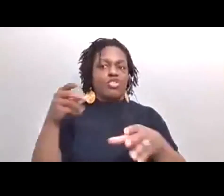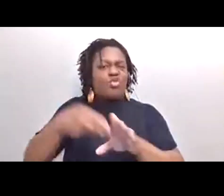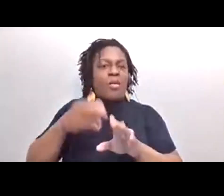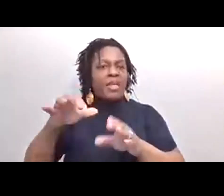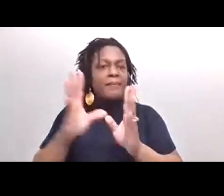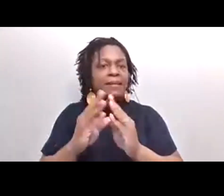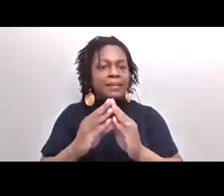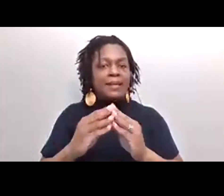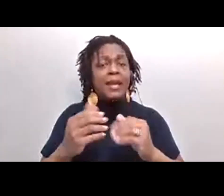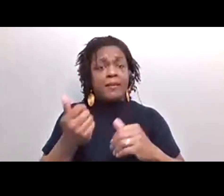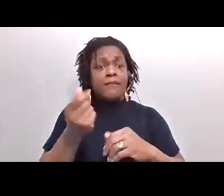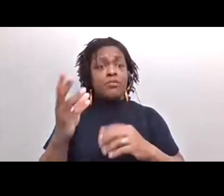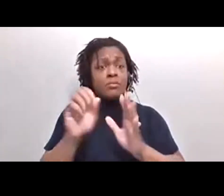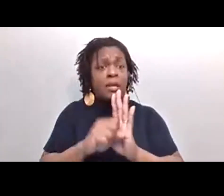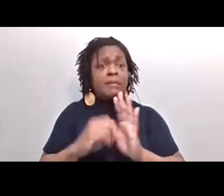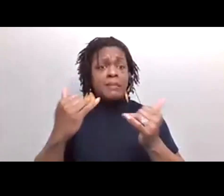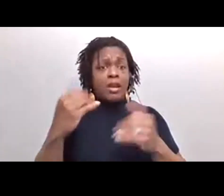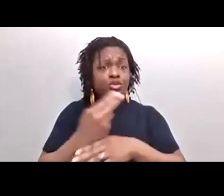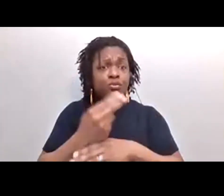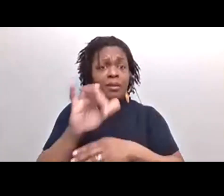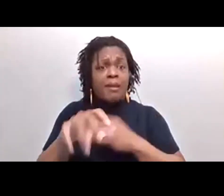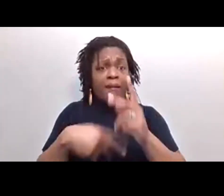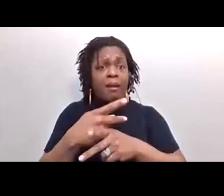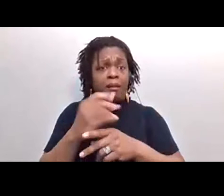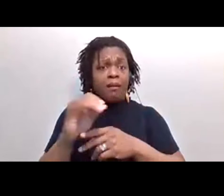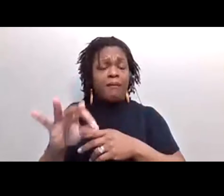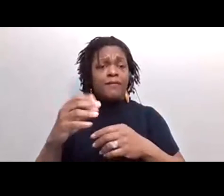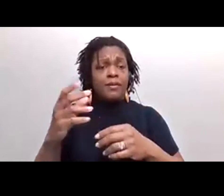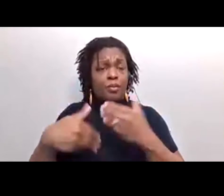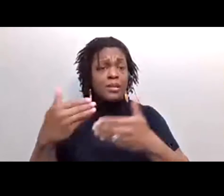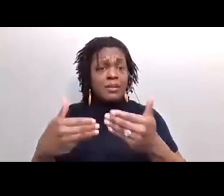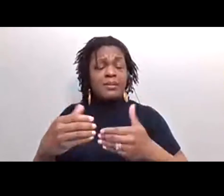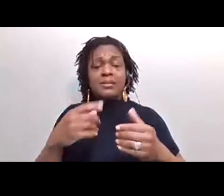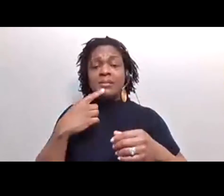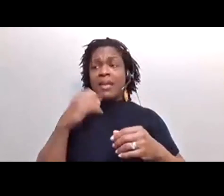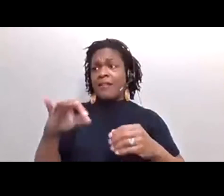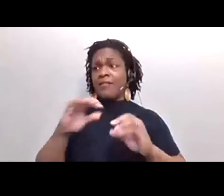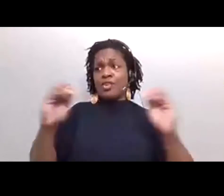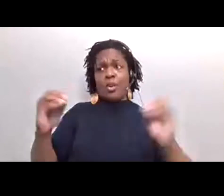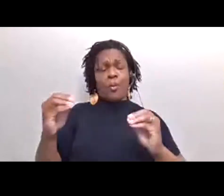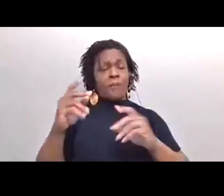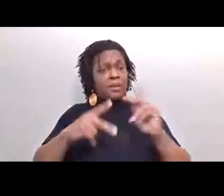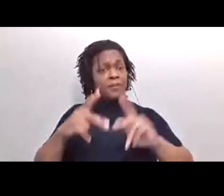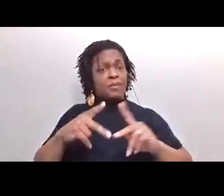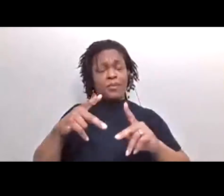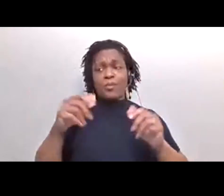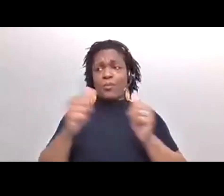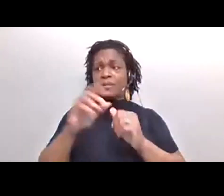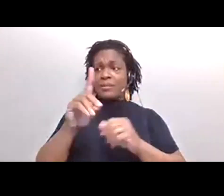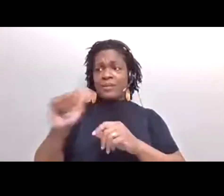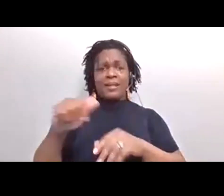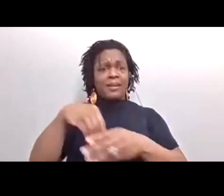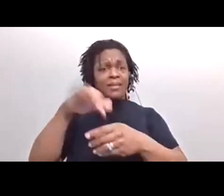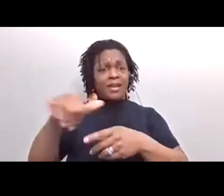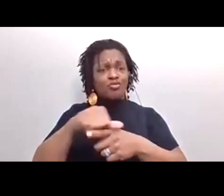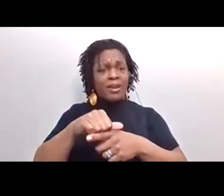things. There was a discussion, well, if there are no people with disabilities in the training group, then you would never